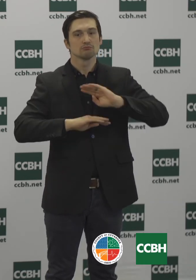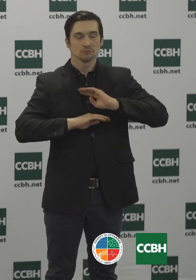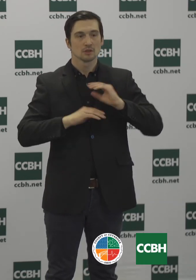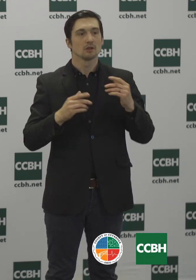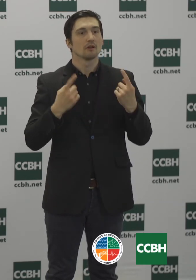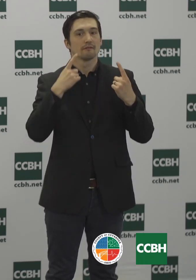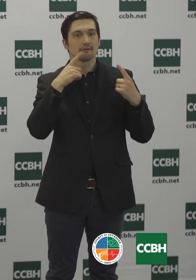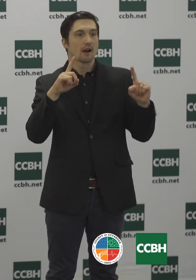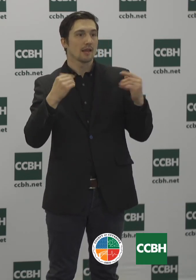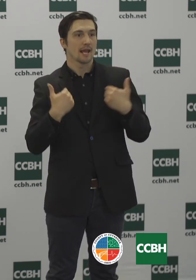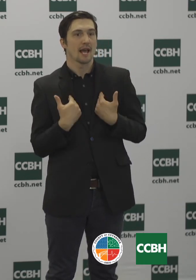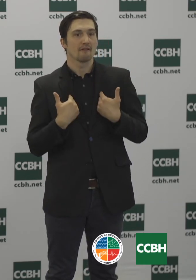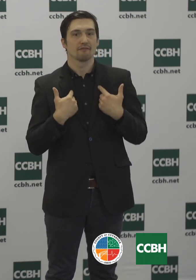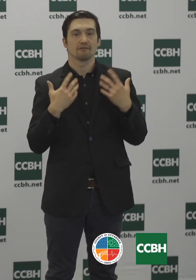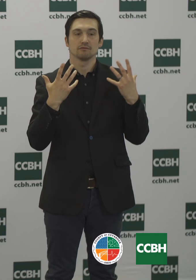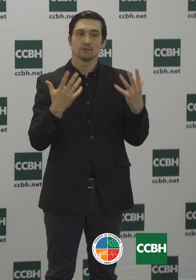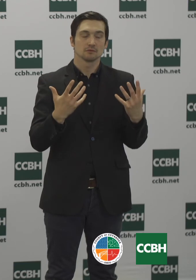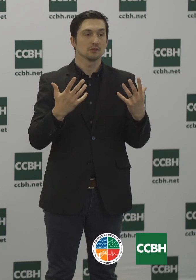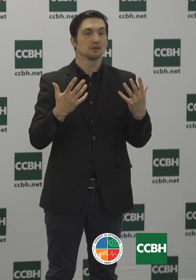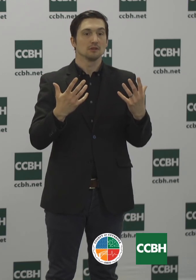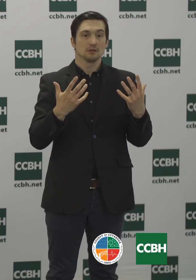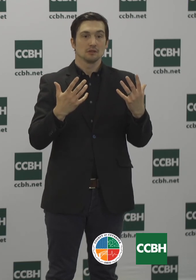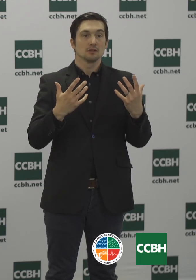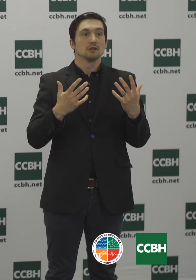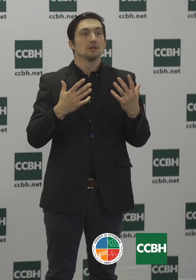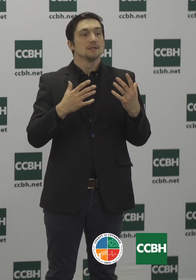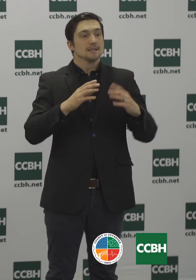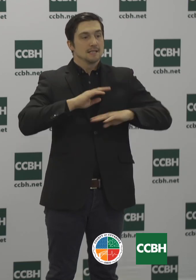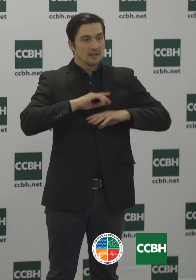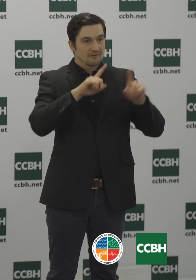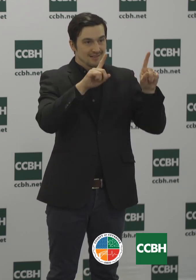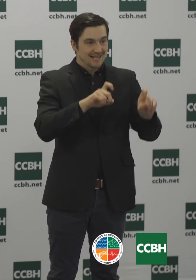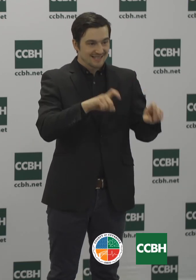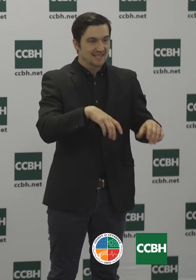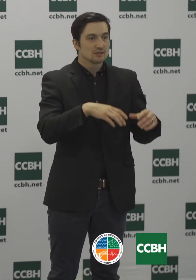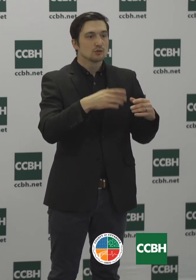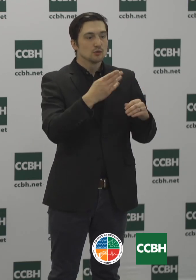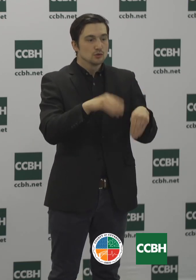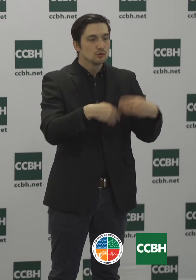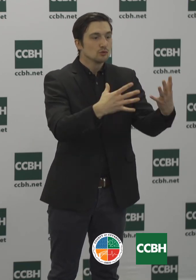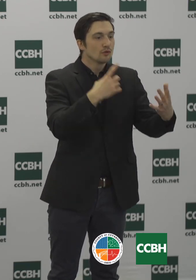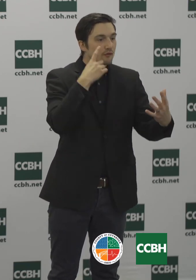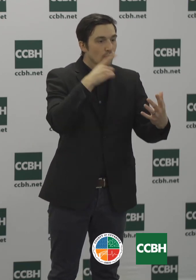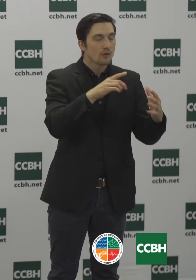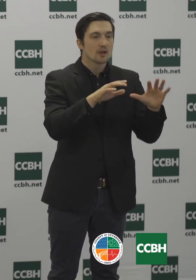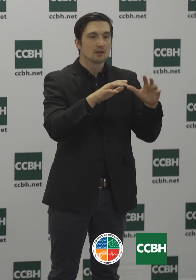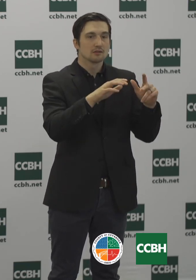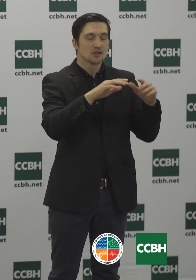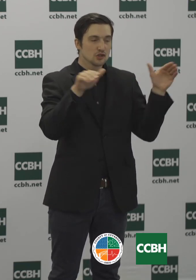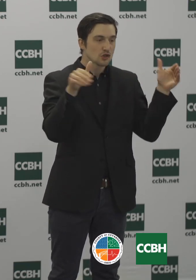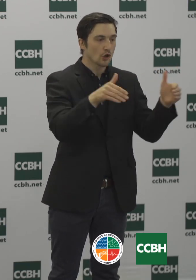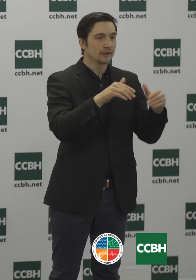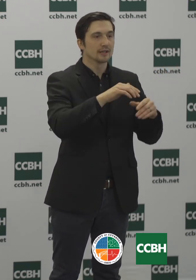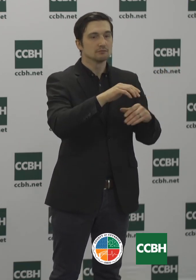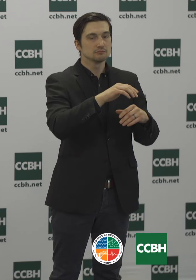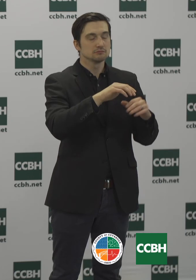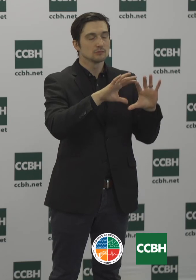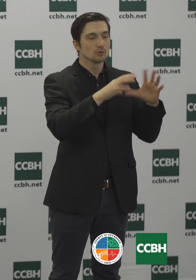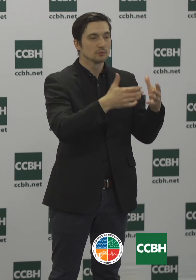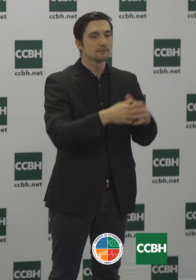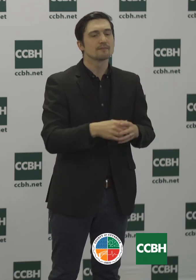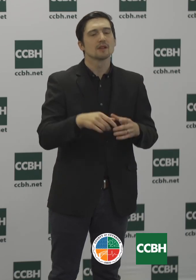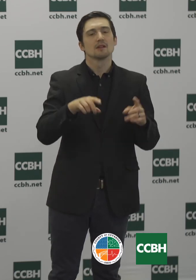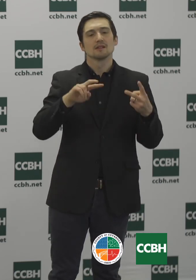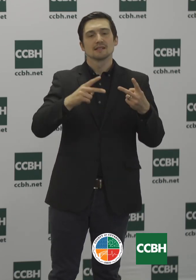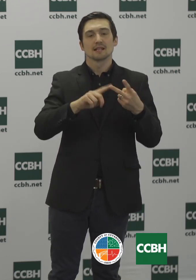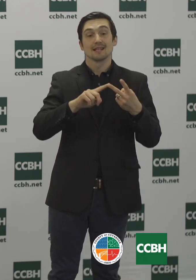breakthrough at this point with a significant amount of testing, and we'll follow these priority guidelines. The second part of that question was, can